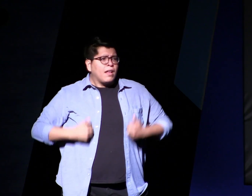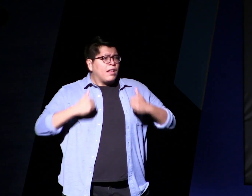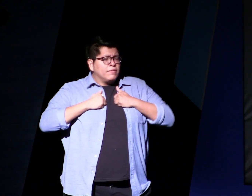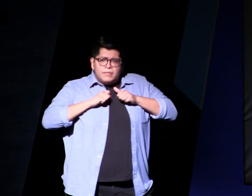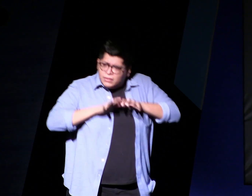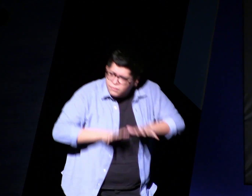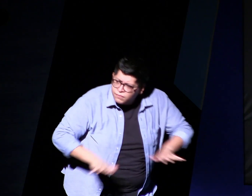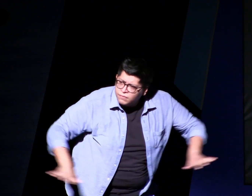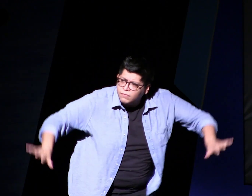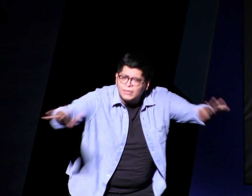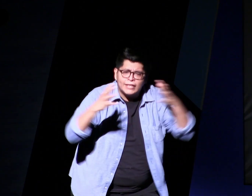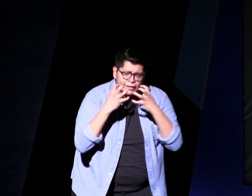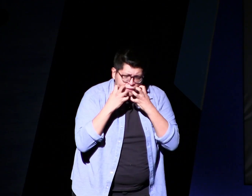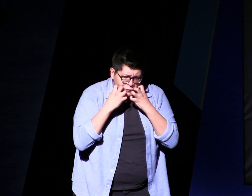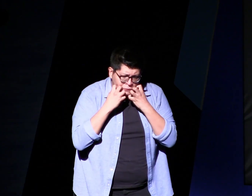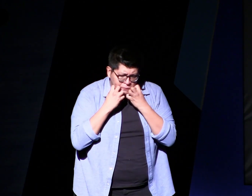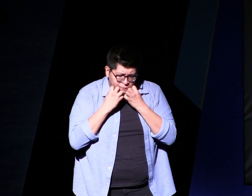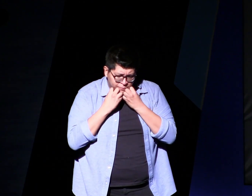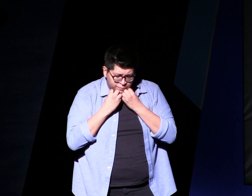And we all must cherish life as well.